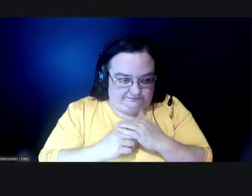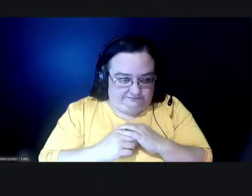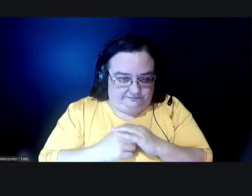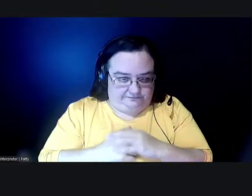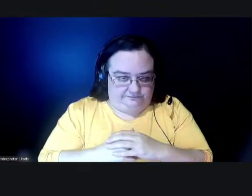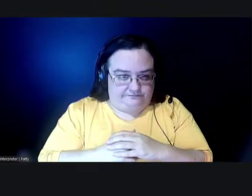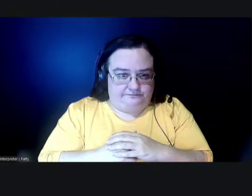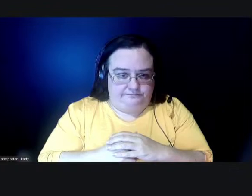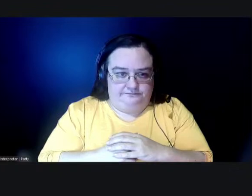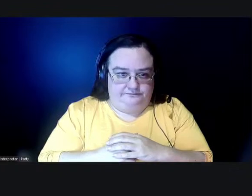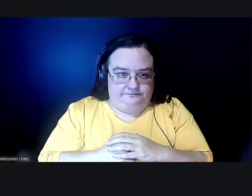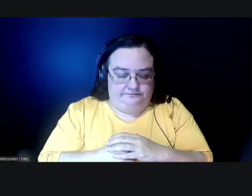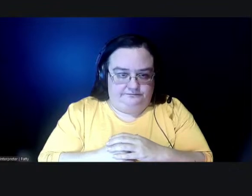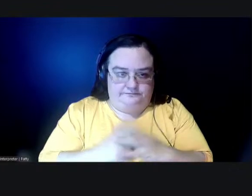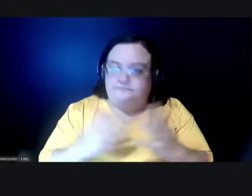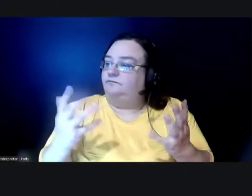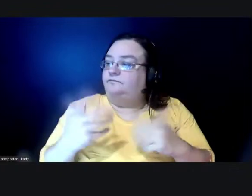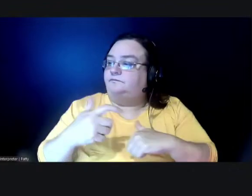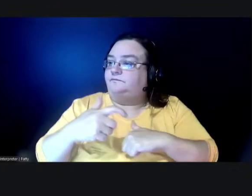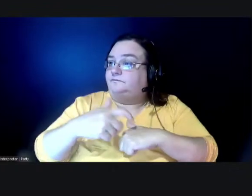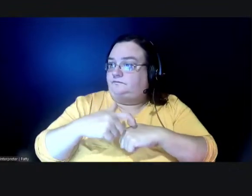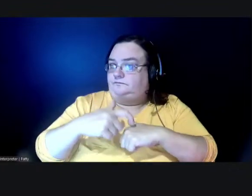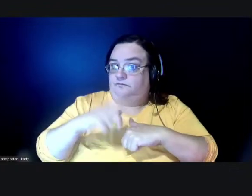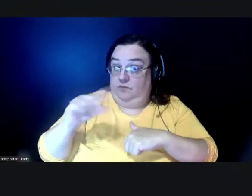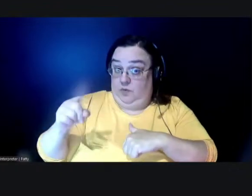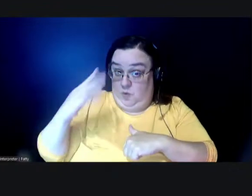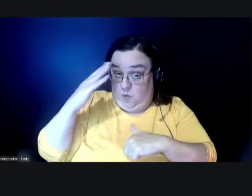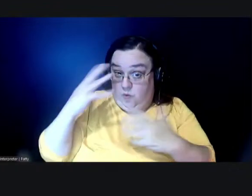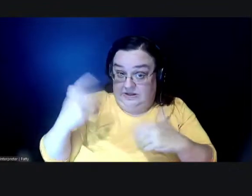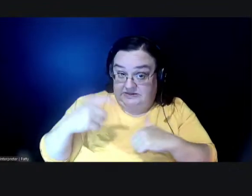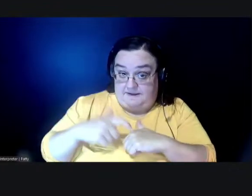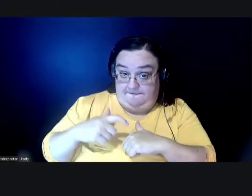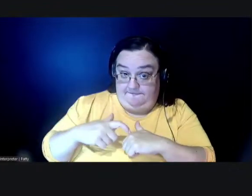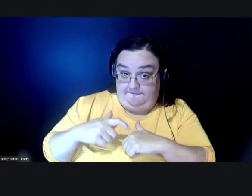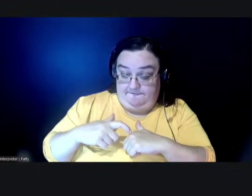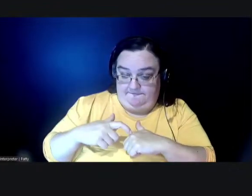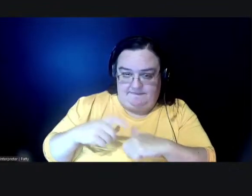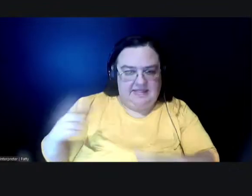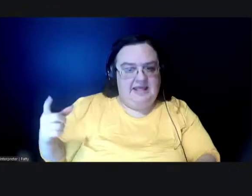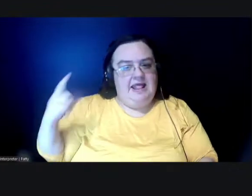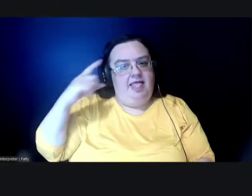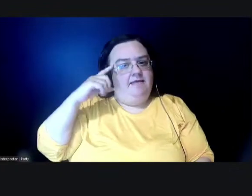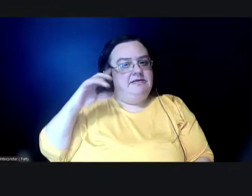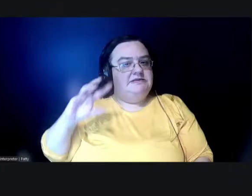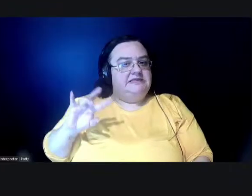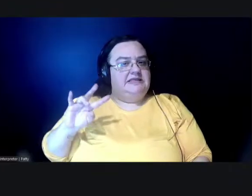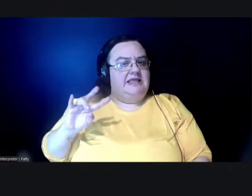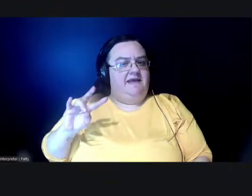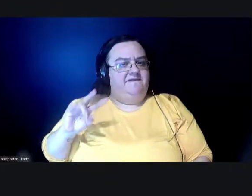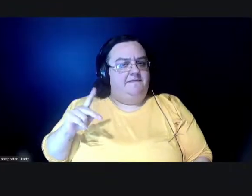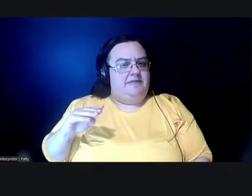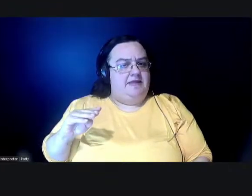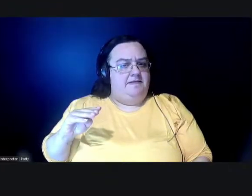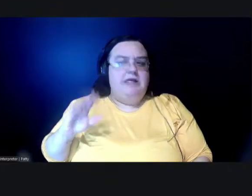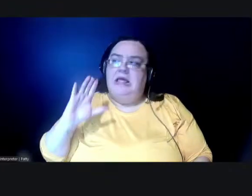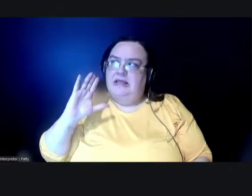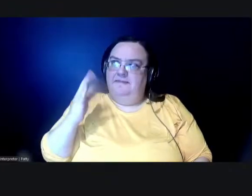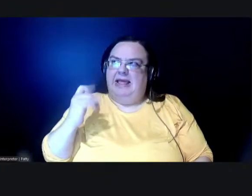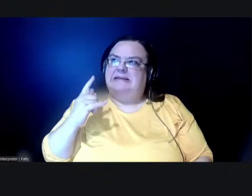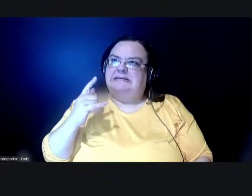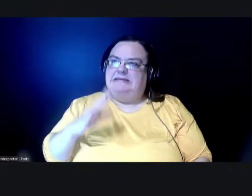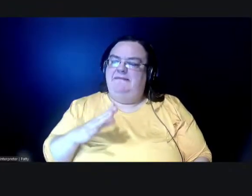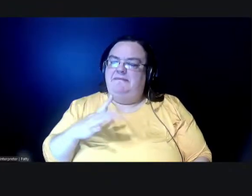What time? Do you know what time we're doing it? I think 7 p.m. Seems like a safe bet. 7